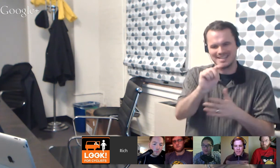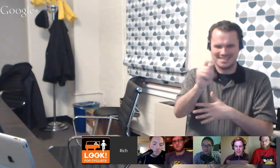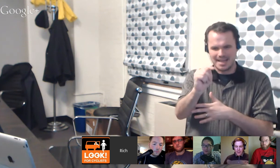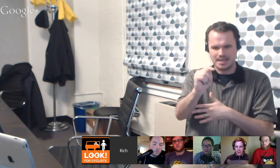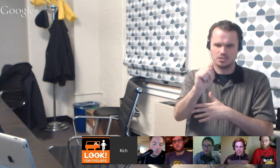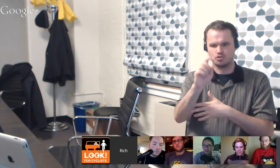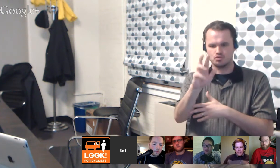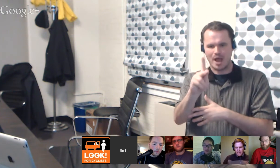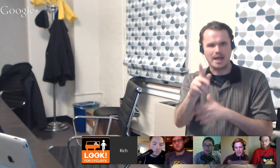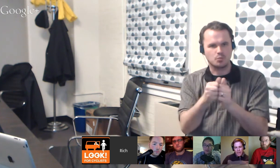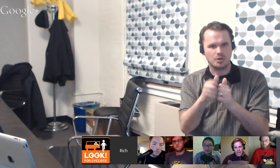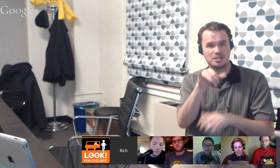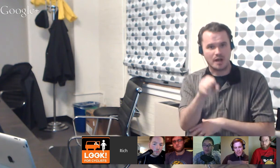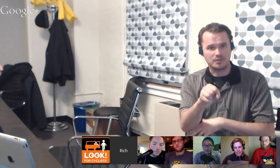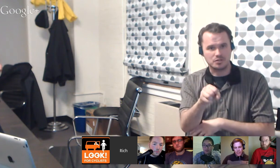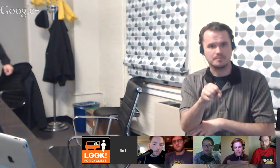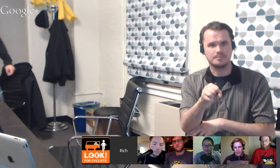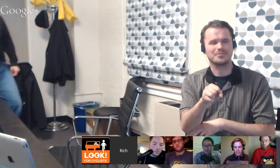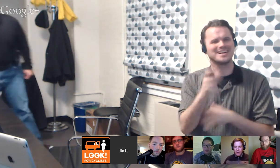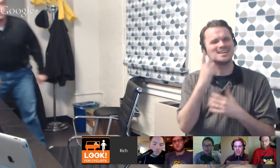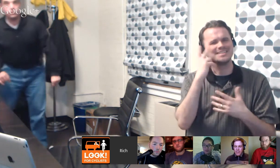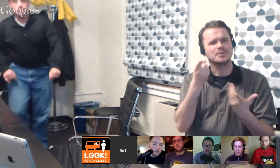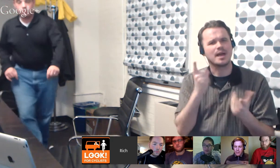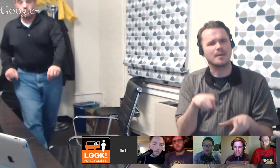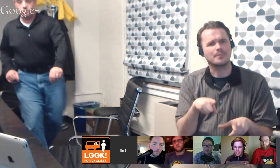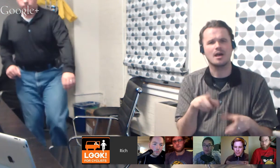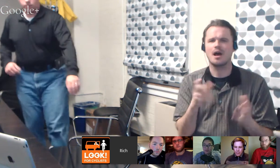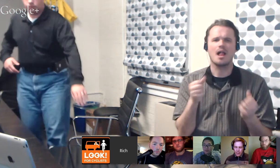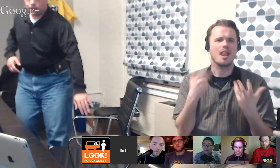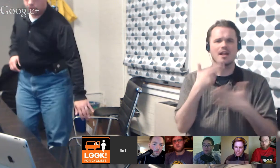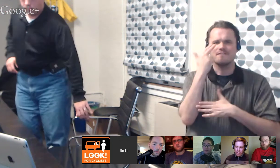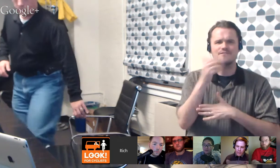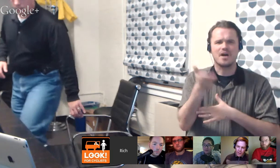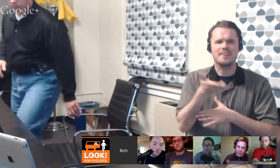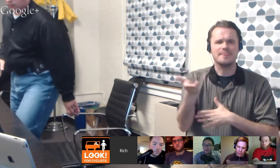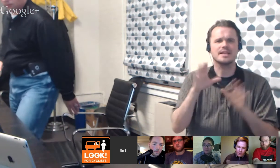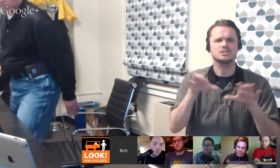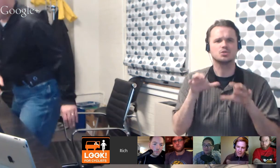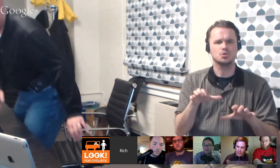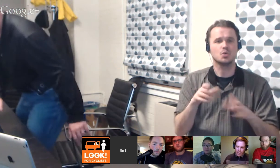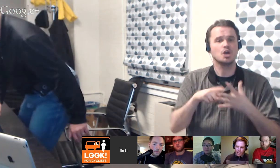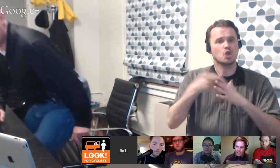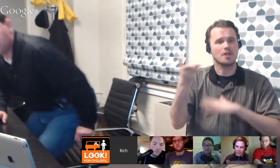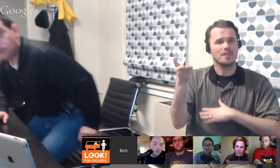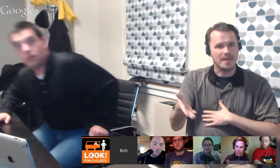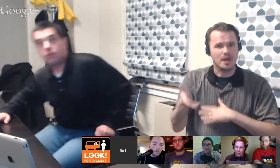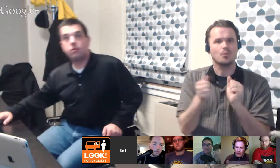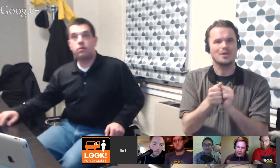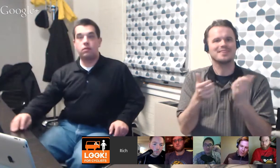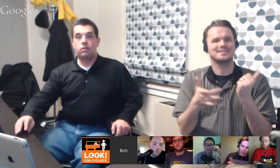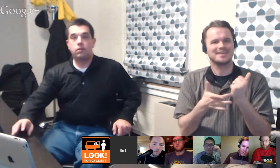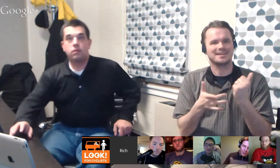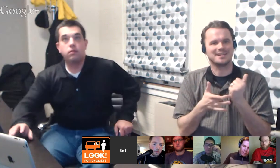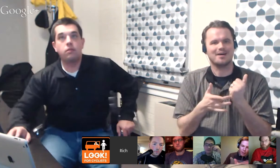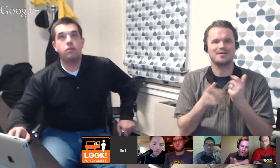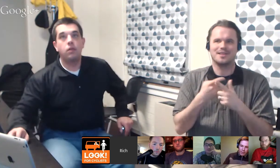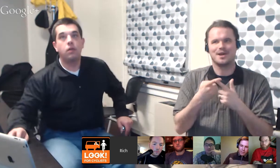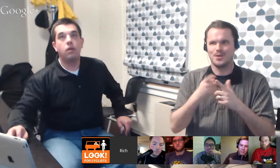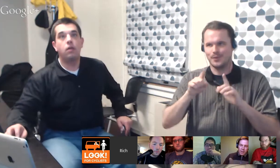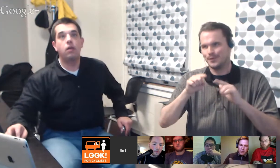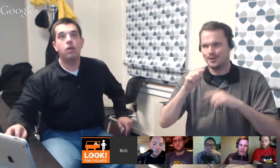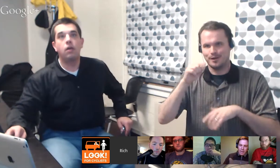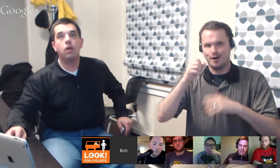JavaScript, and see what happens. So there's a lot of fun things to do. Start there with the technology rather than going to some